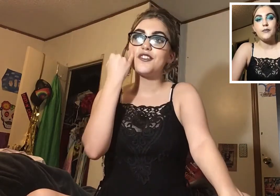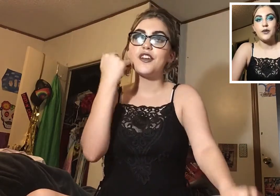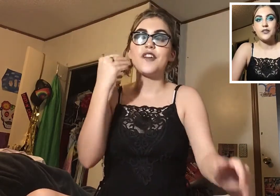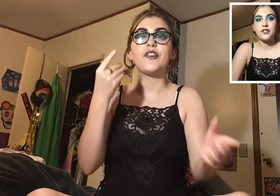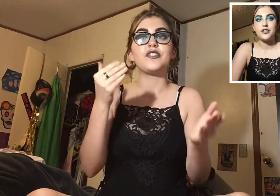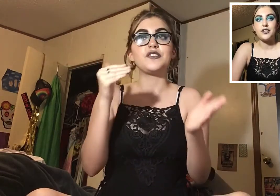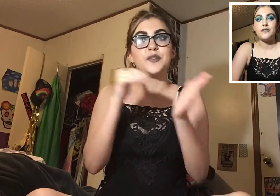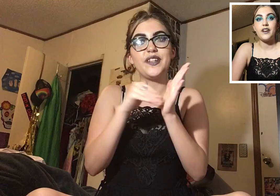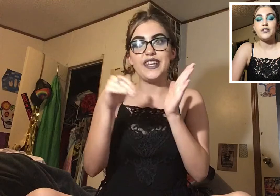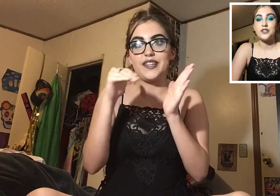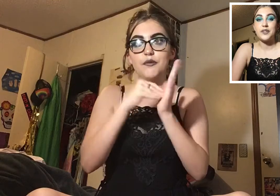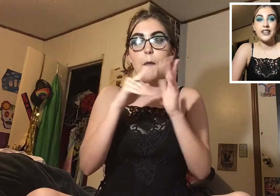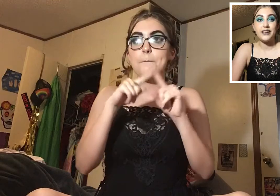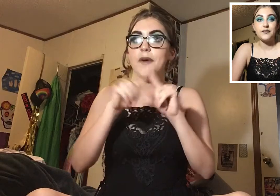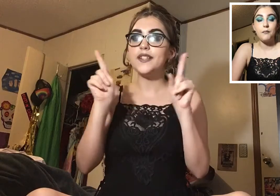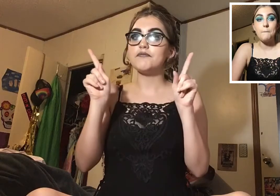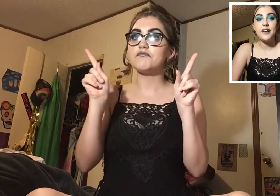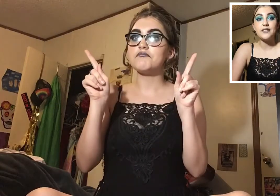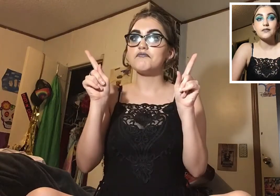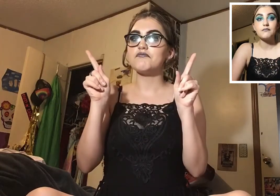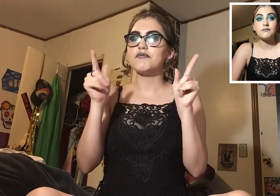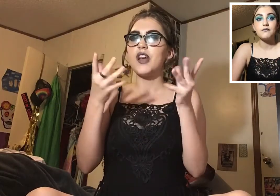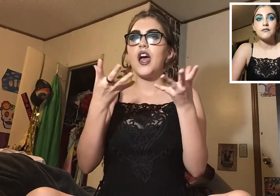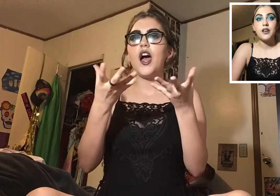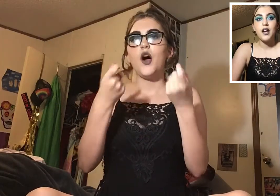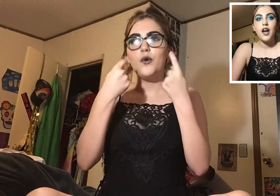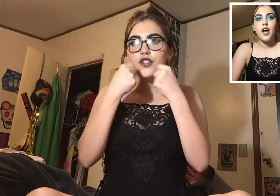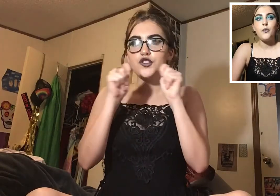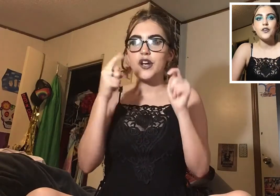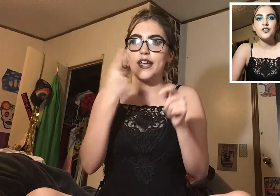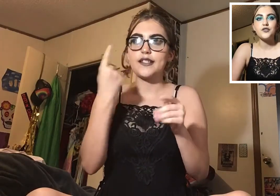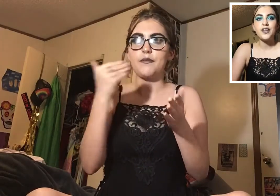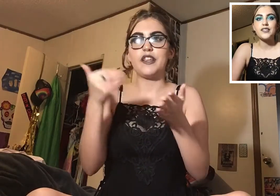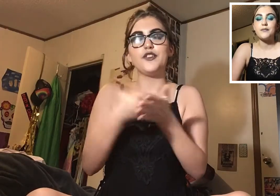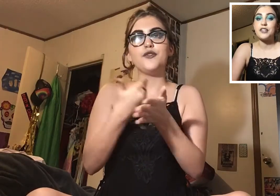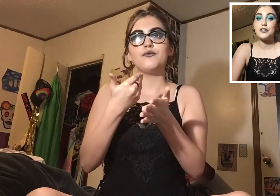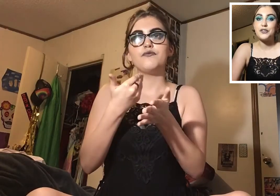really sure if I'll do it again, but I wanted to try something new.